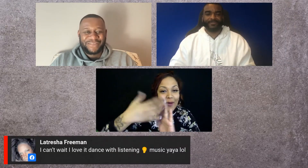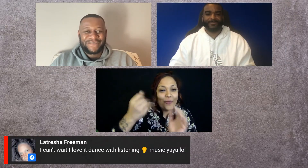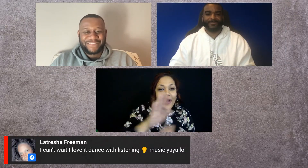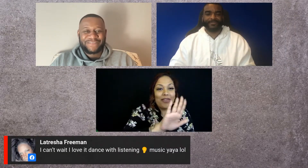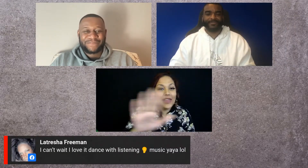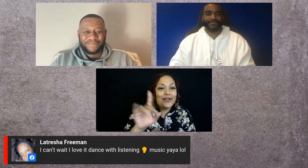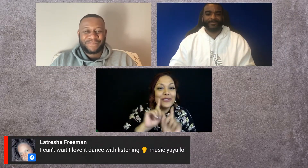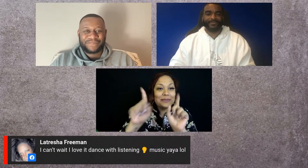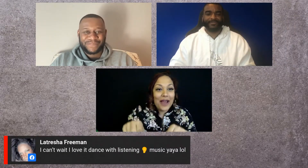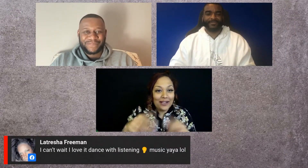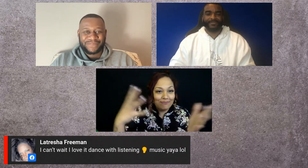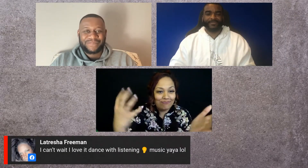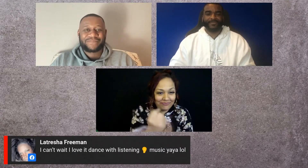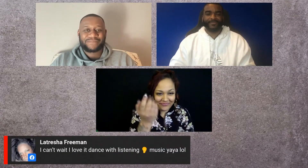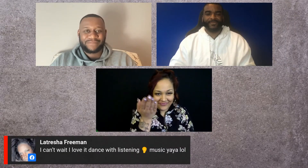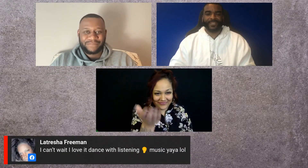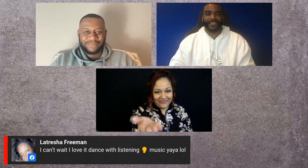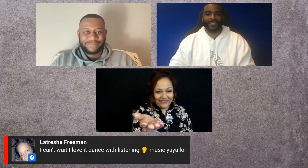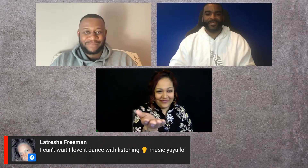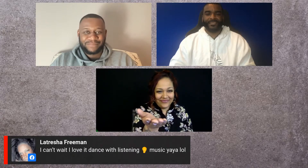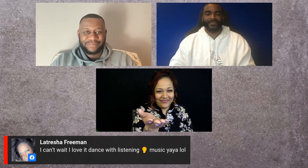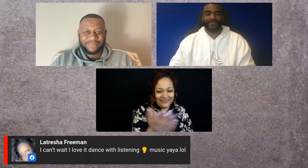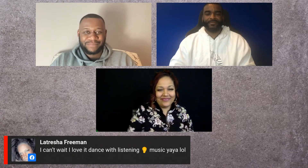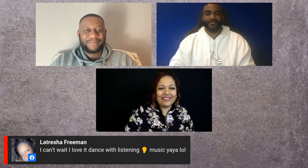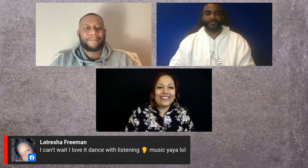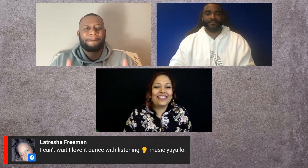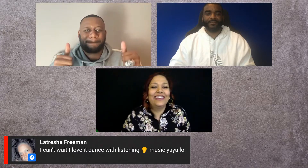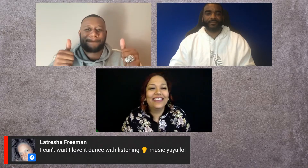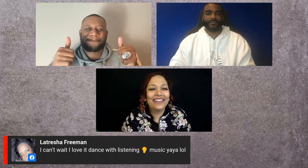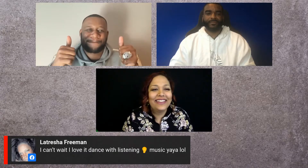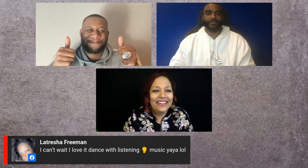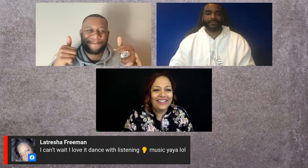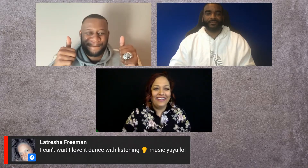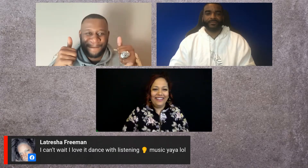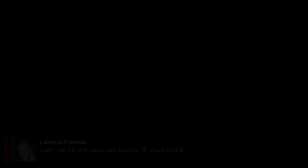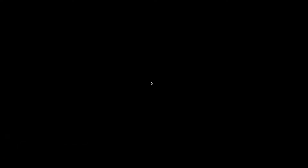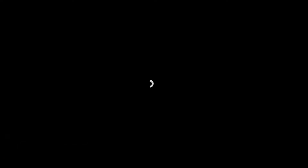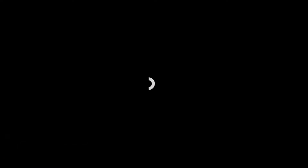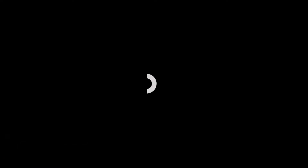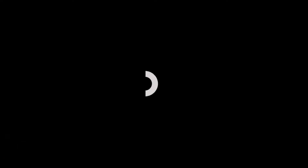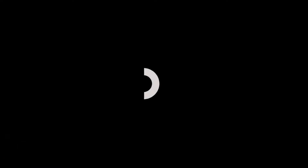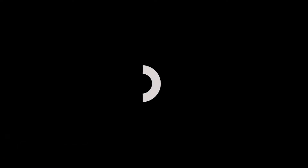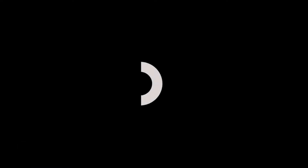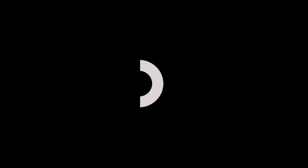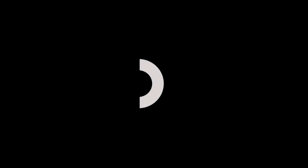Okay, I do want to show the video of your visit to Gallaudet, so hold on a second.